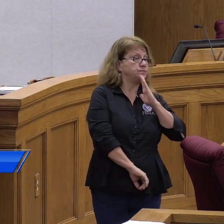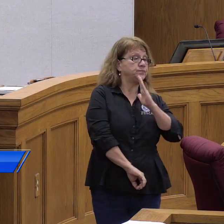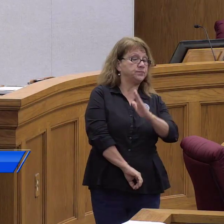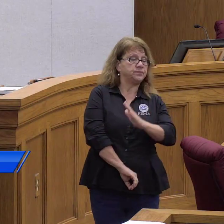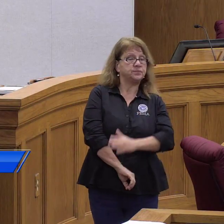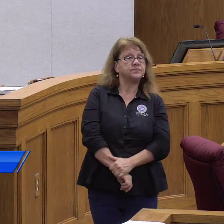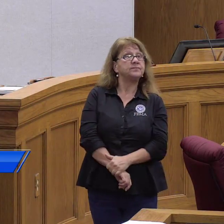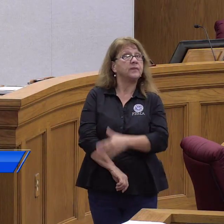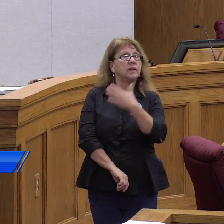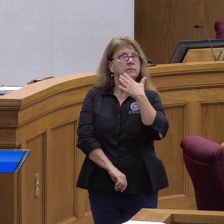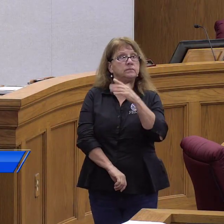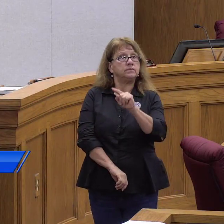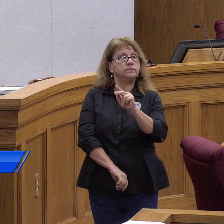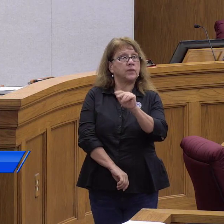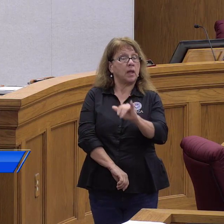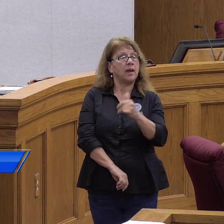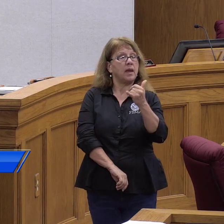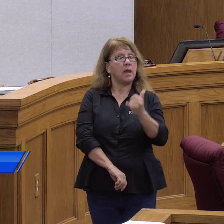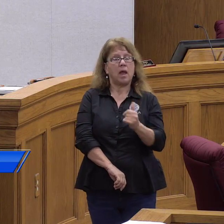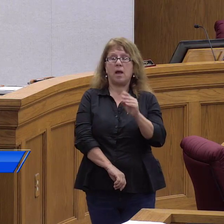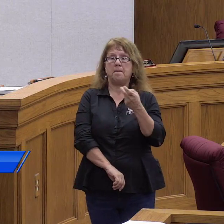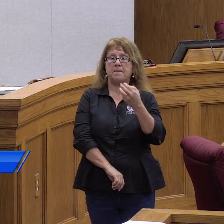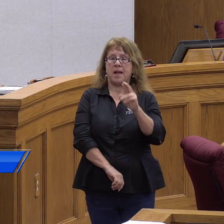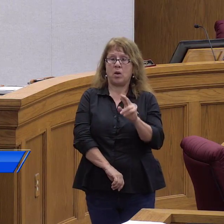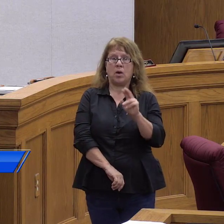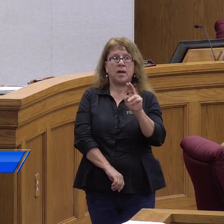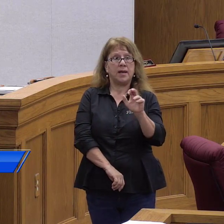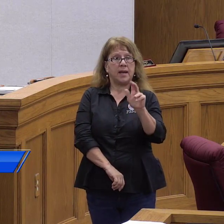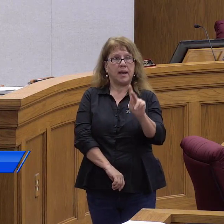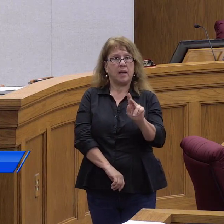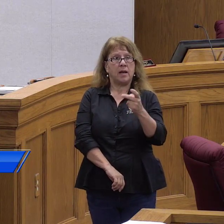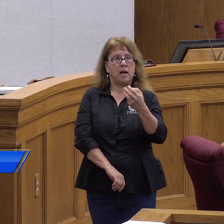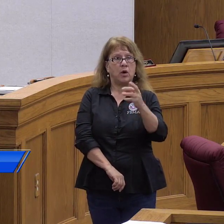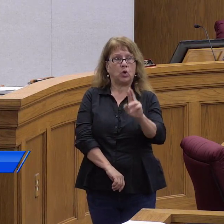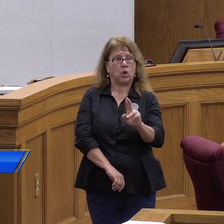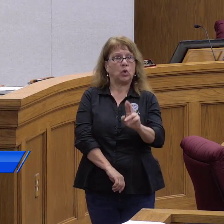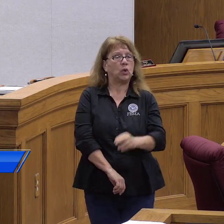Thank you, Tony. We'll hear next from Mayor Nick Hunter of Lake Charles.